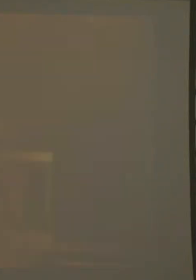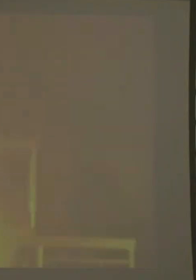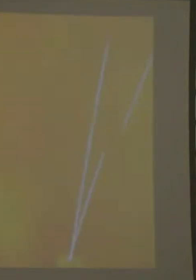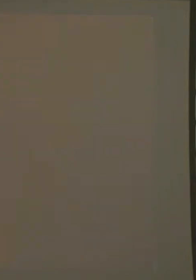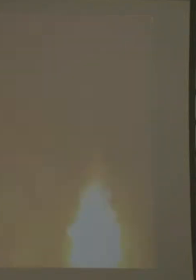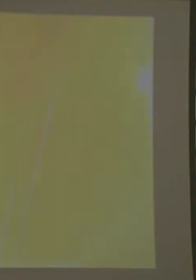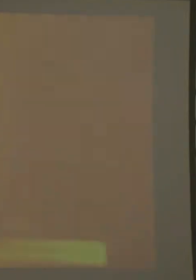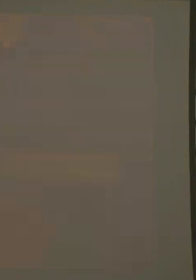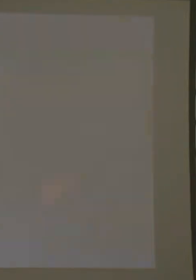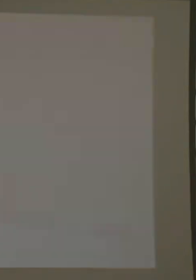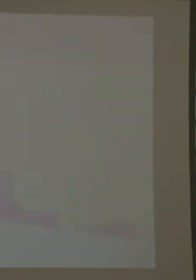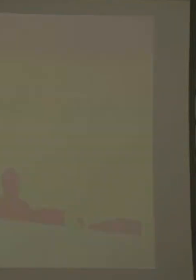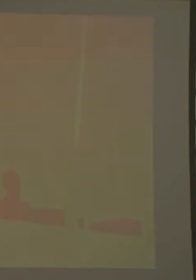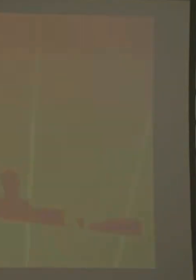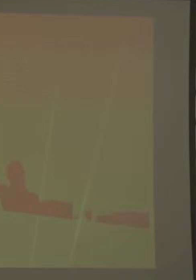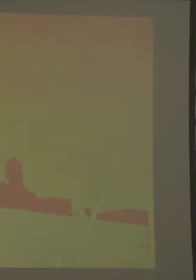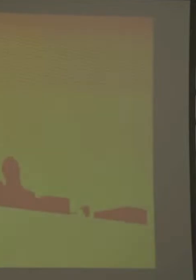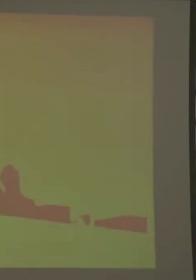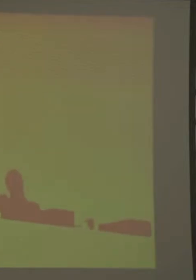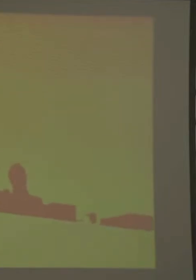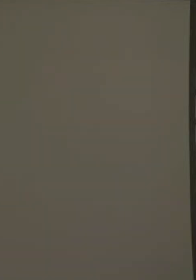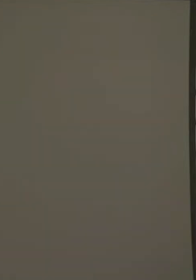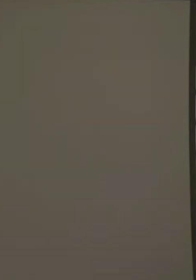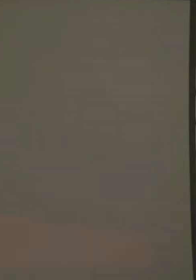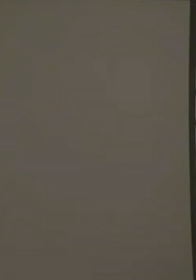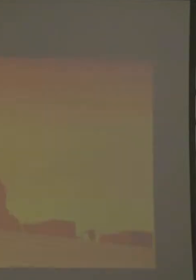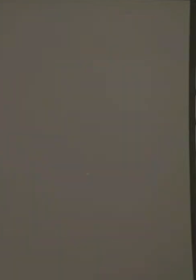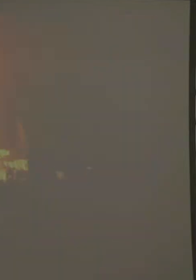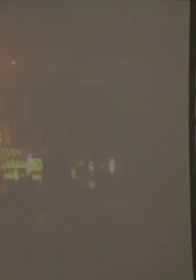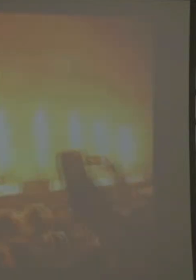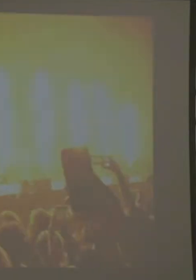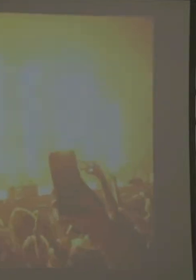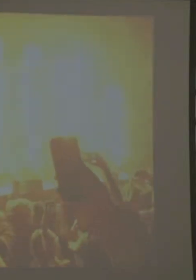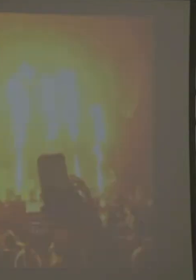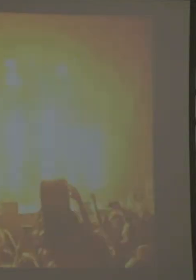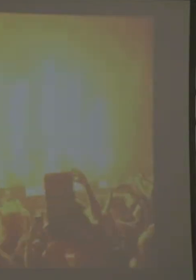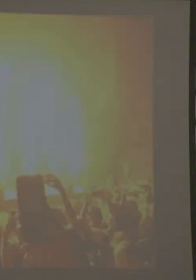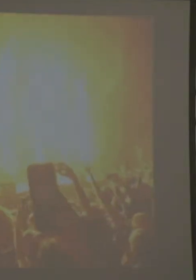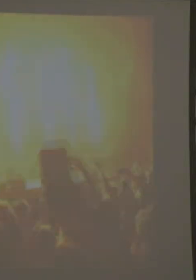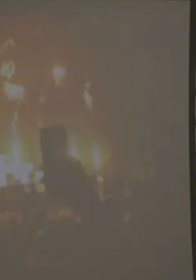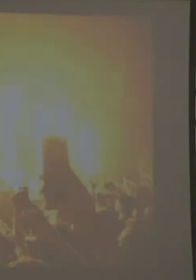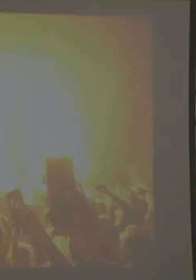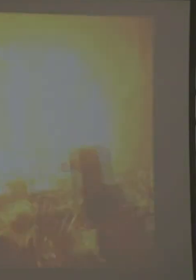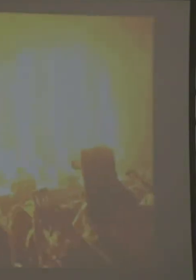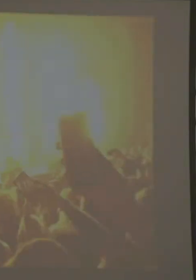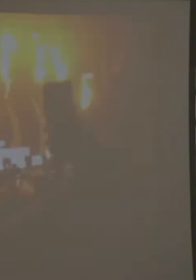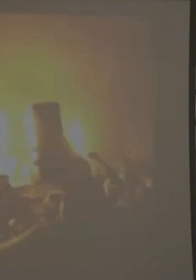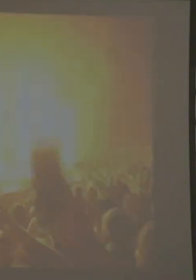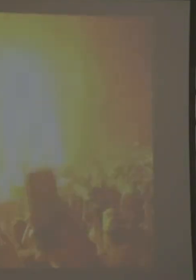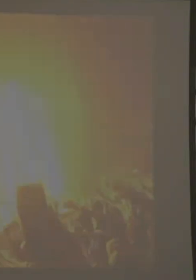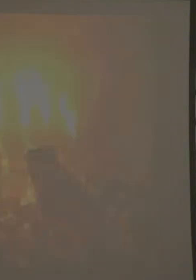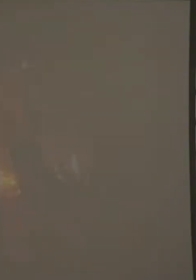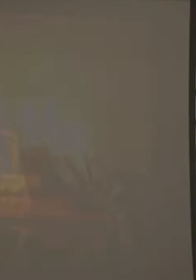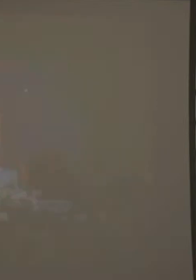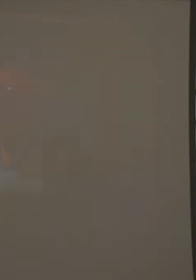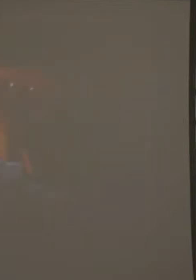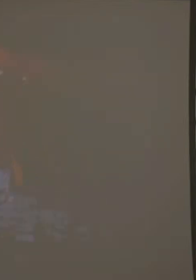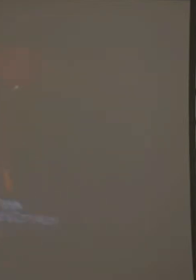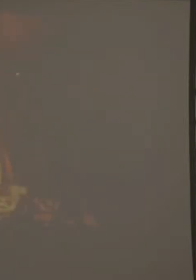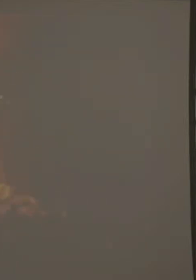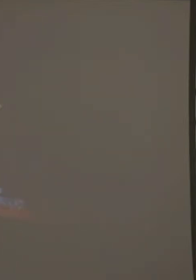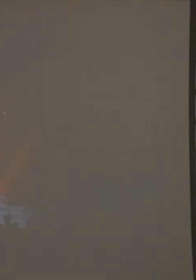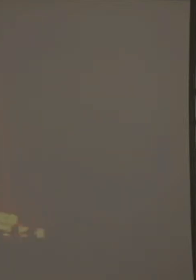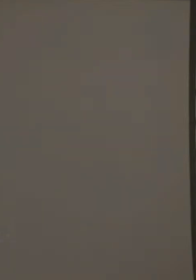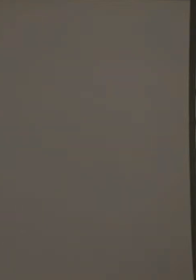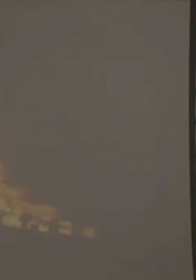be just as important to me. I believe that you must always try new ideas despite there being many